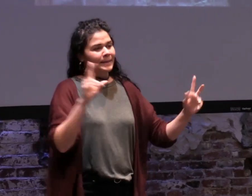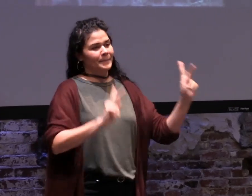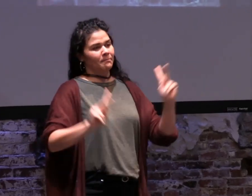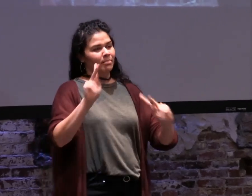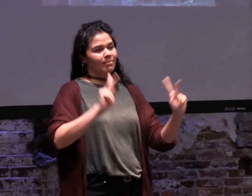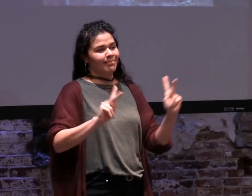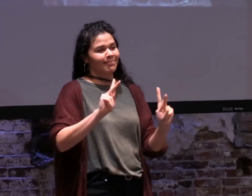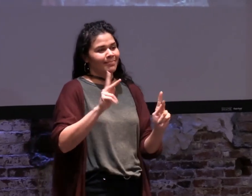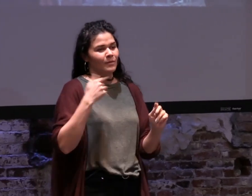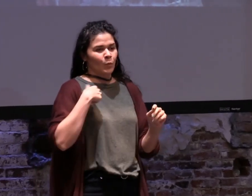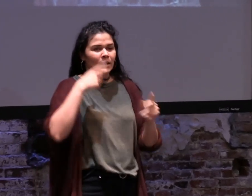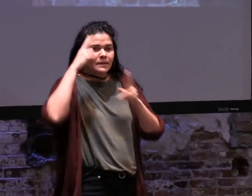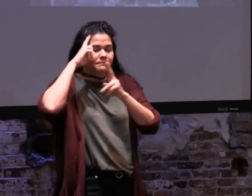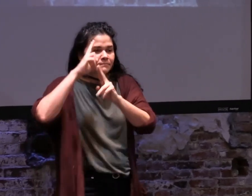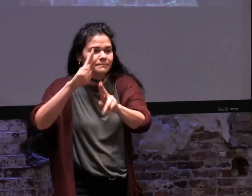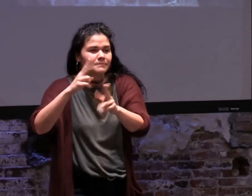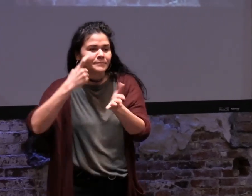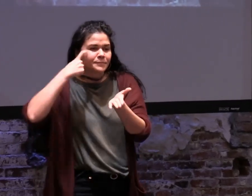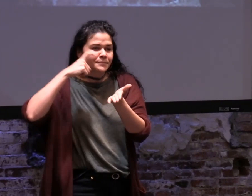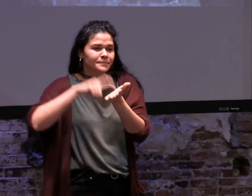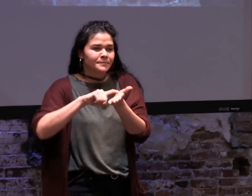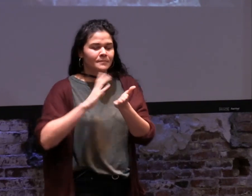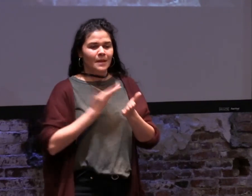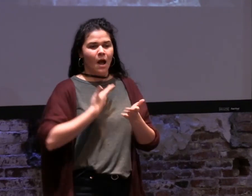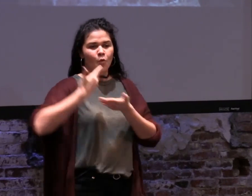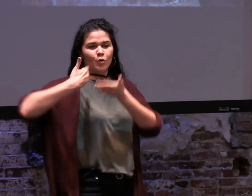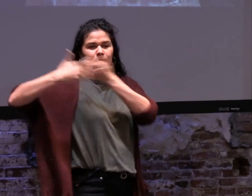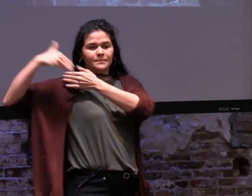professional theater group, and there are many, many individuals we want to honor and